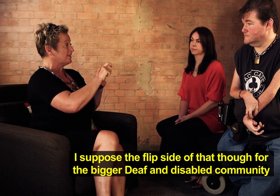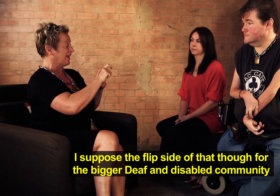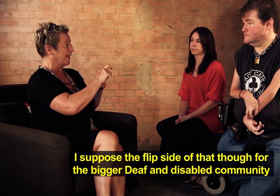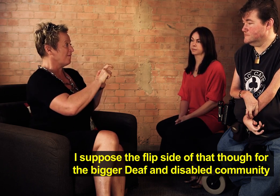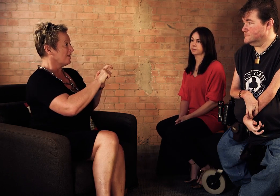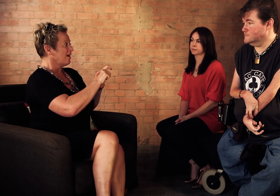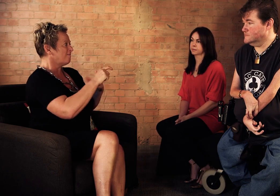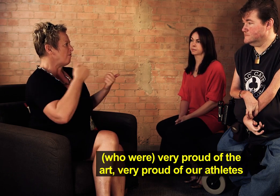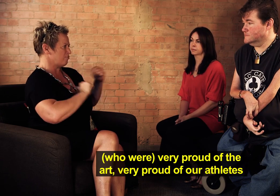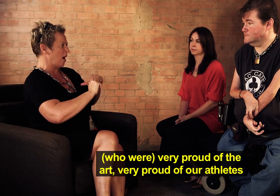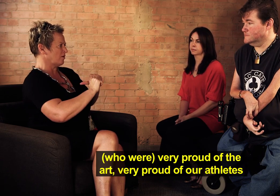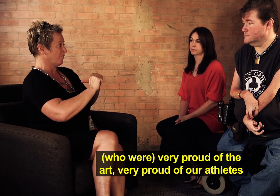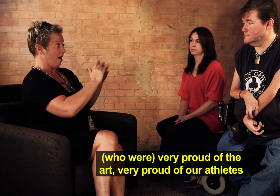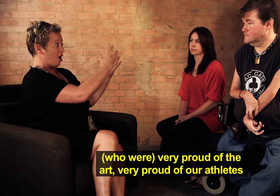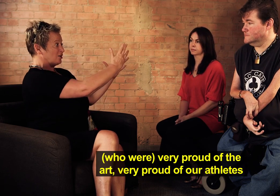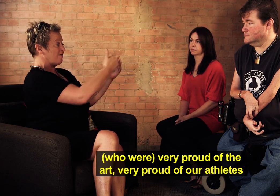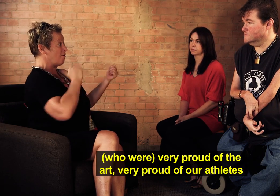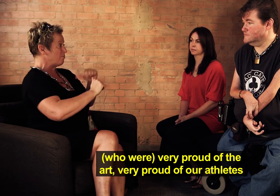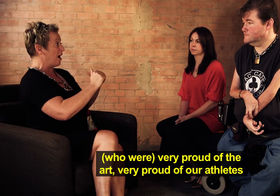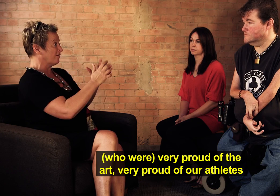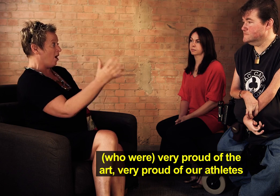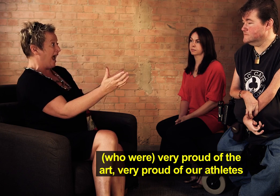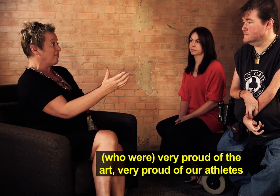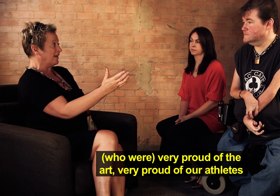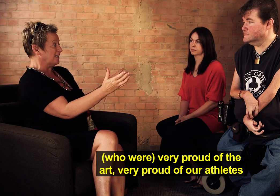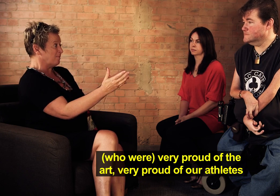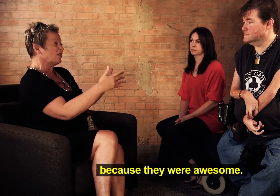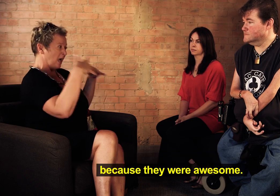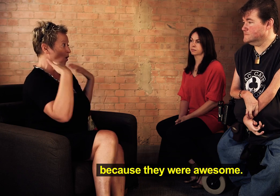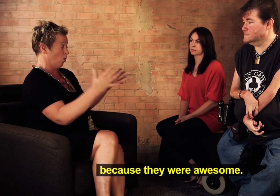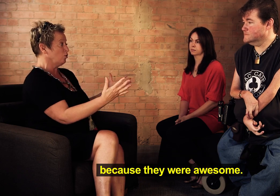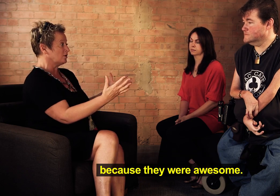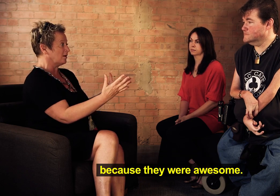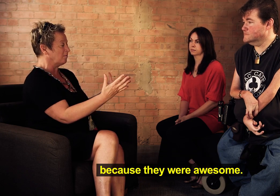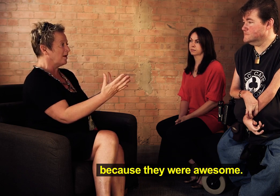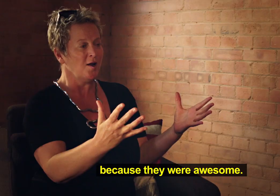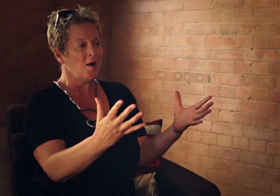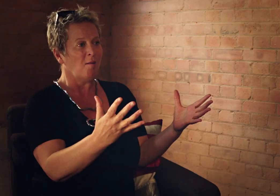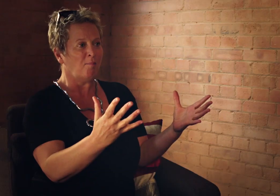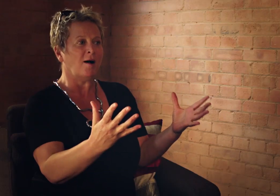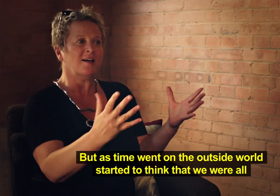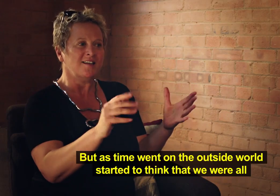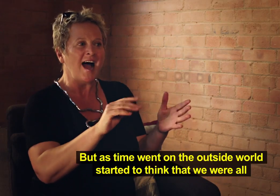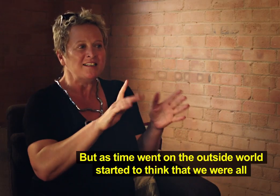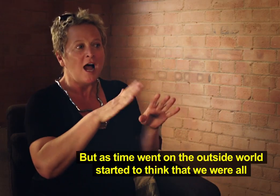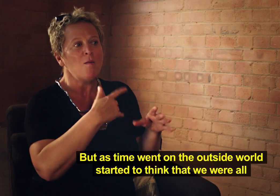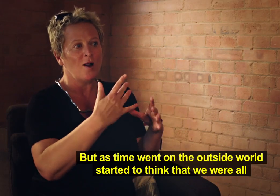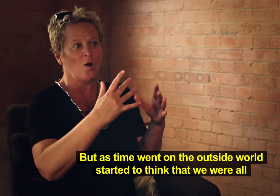community, very proud of the art, very proud of our athletes because they were awesome. But as time went on,